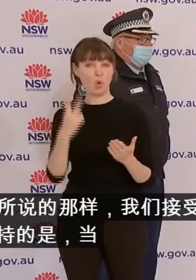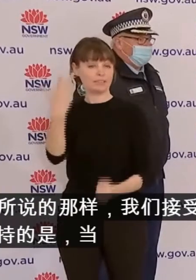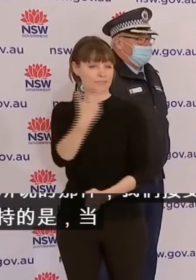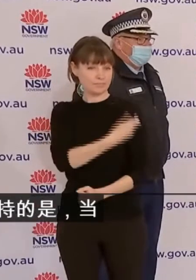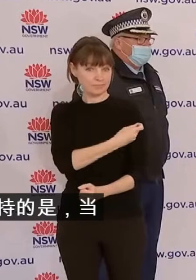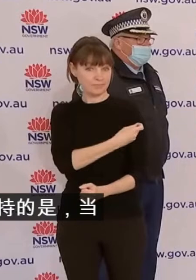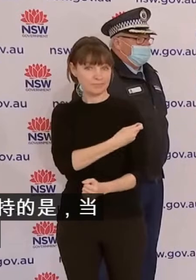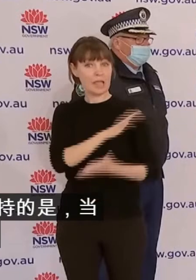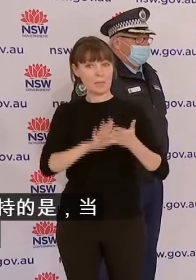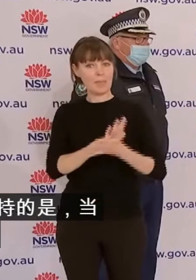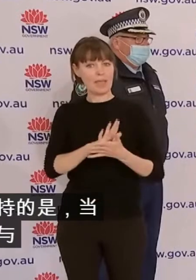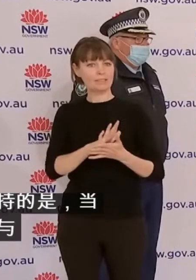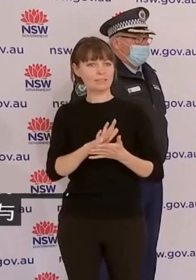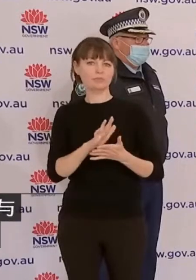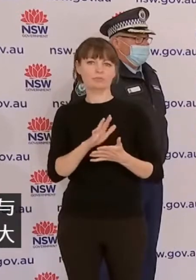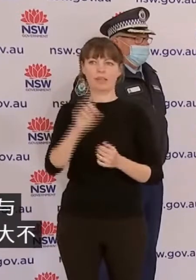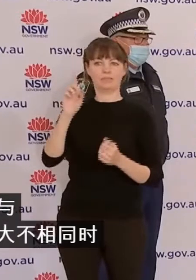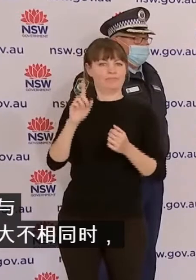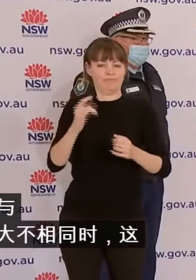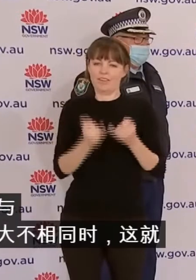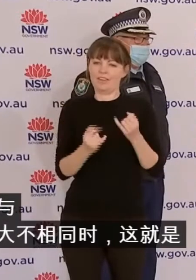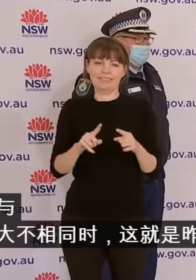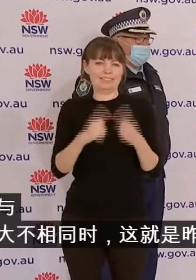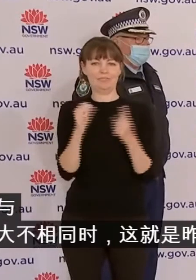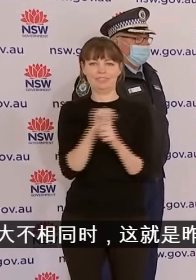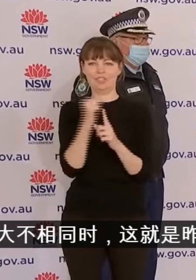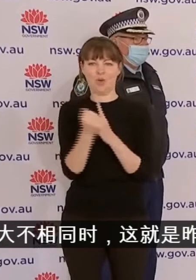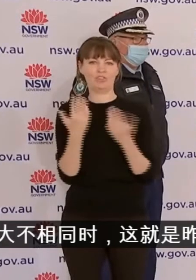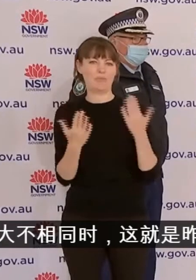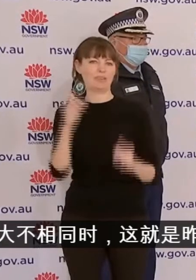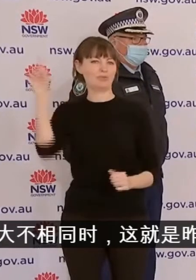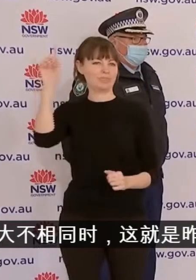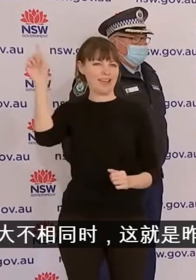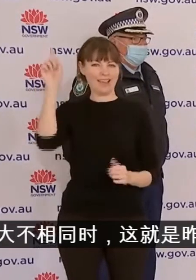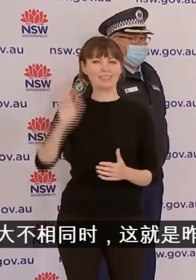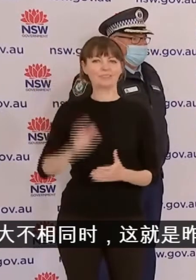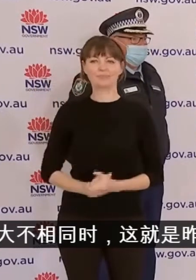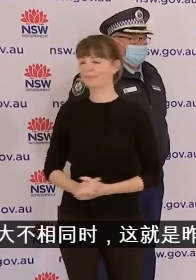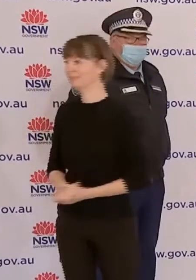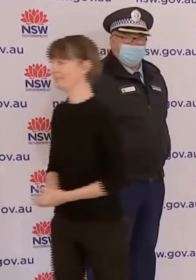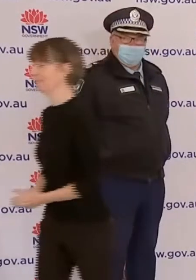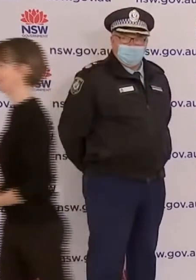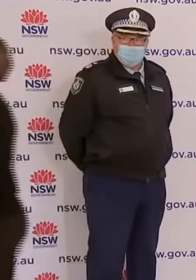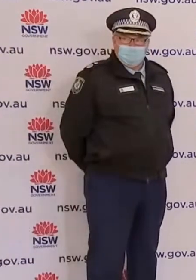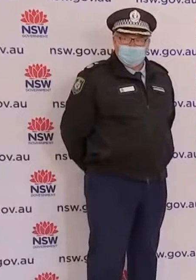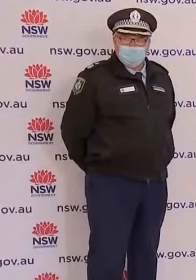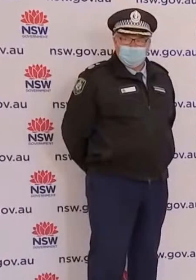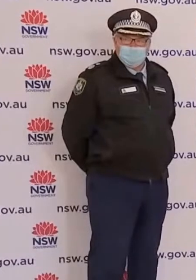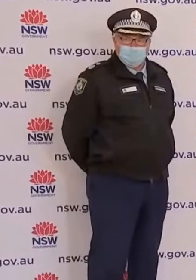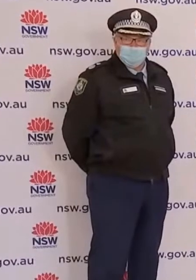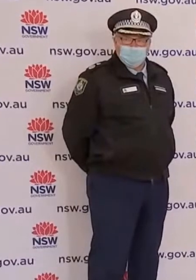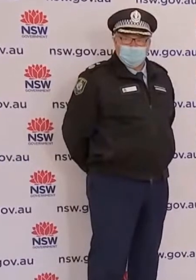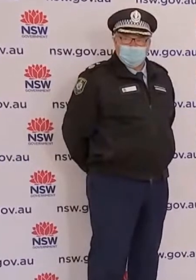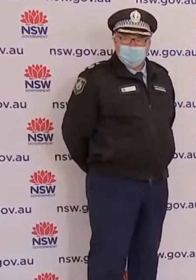is when life will look very different to what it does today. And that is the bottom line. Said yesterday that